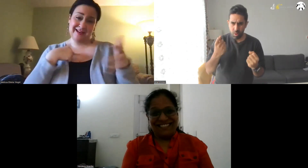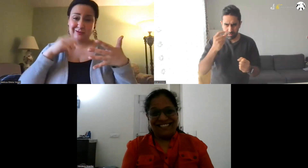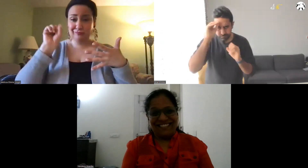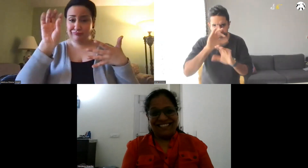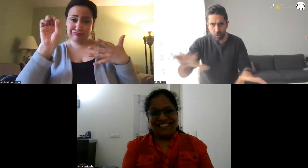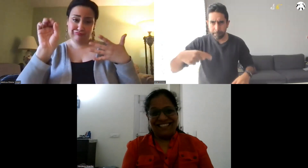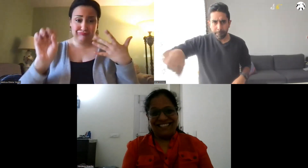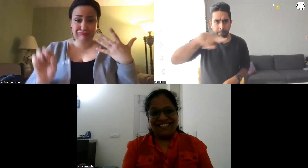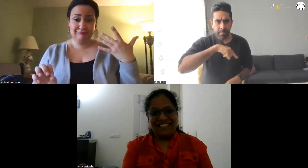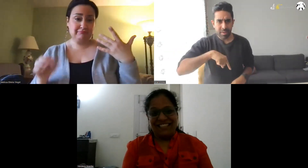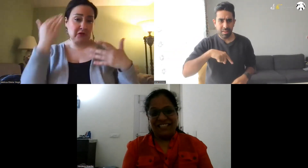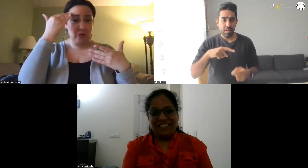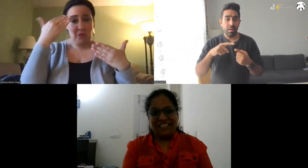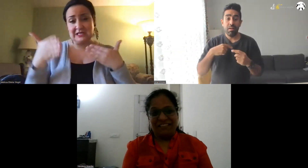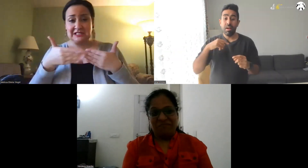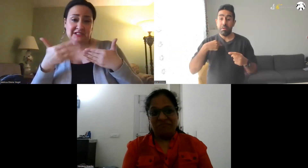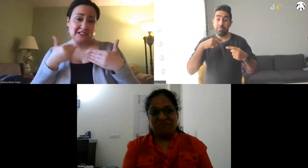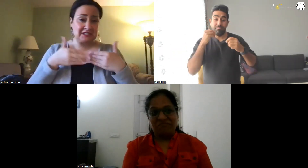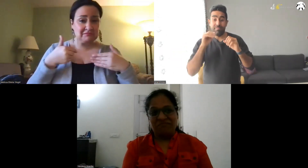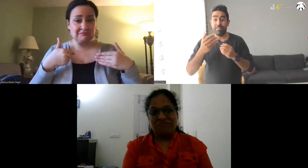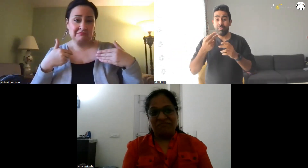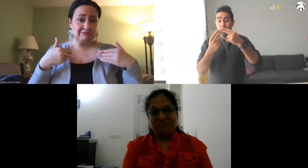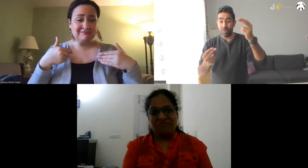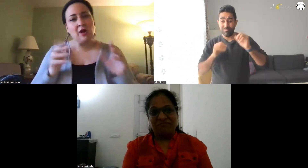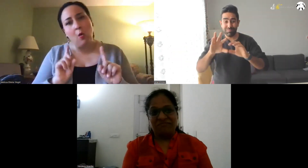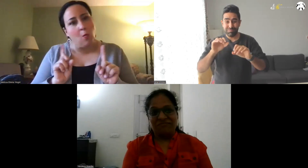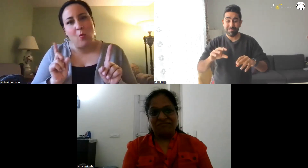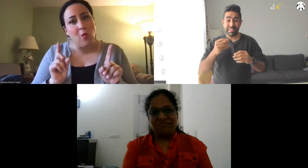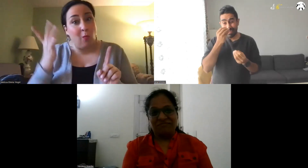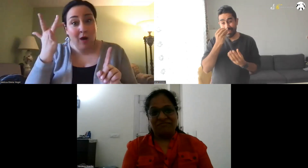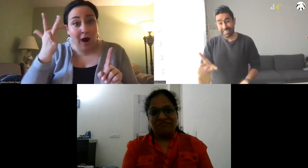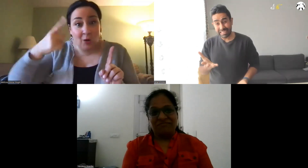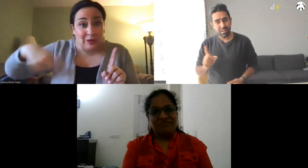So this is a social perspective, and also I wanted to share one thing,